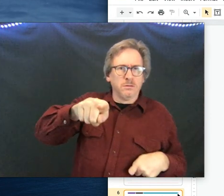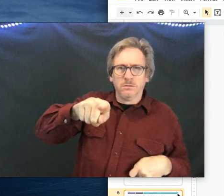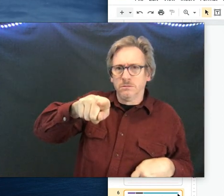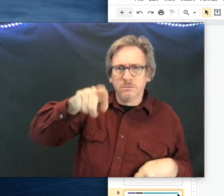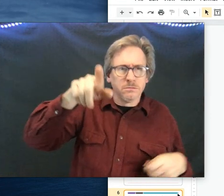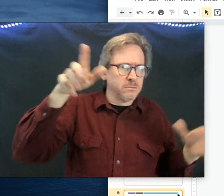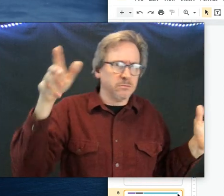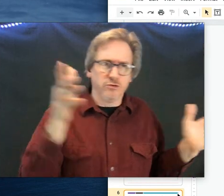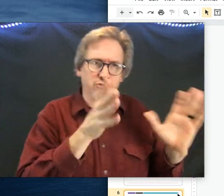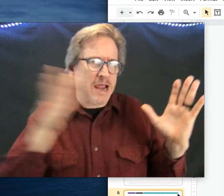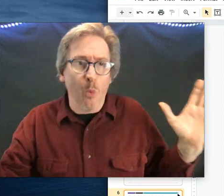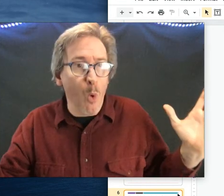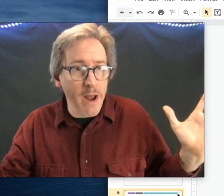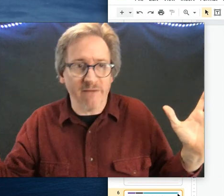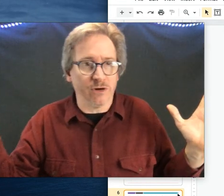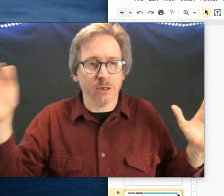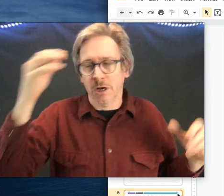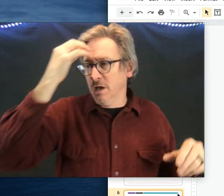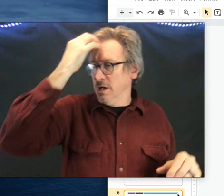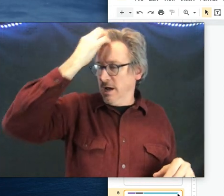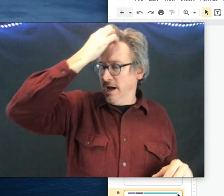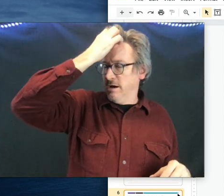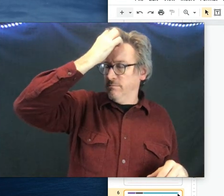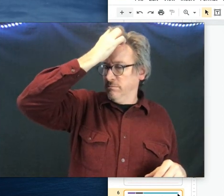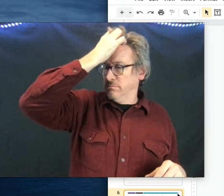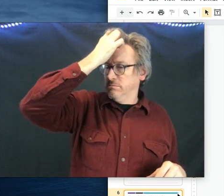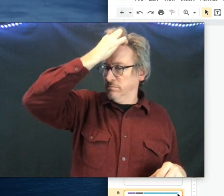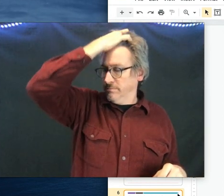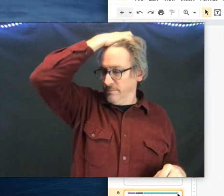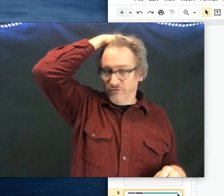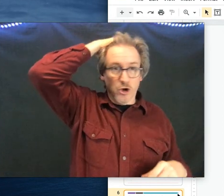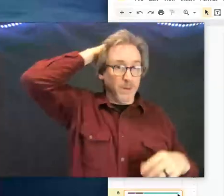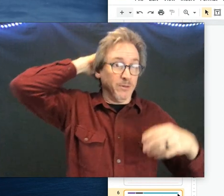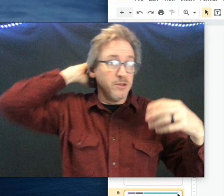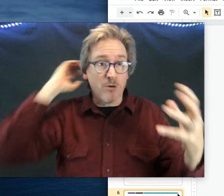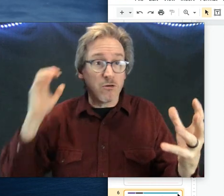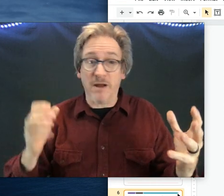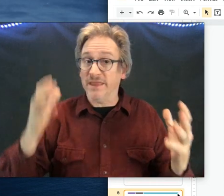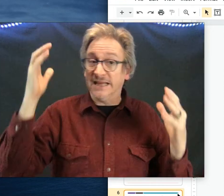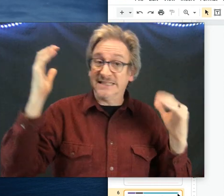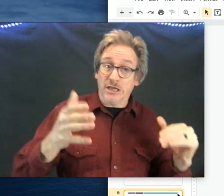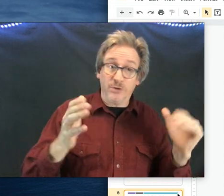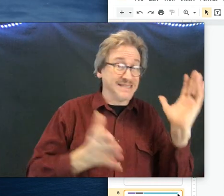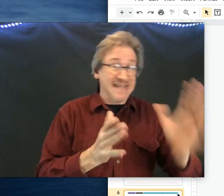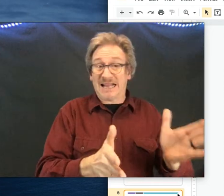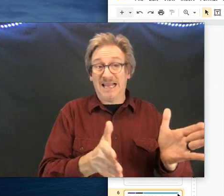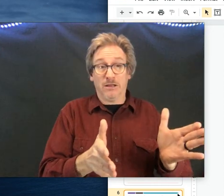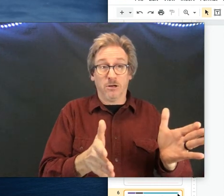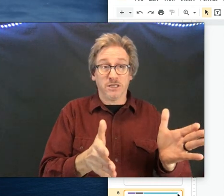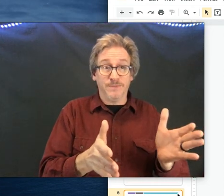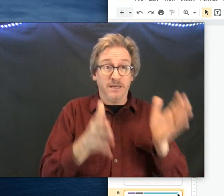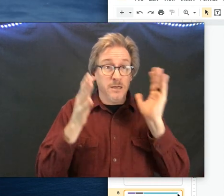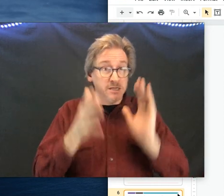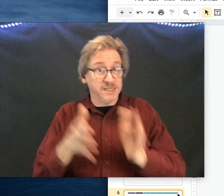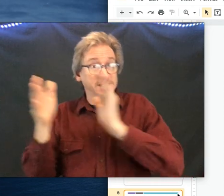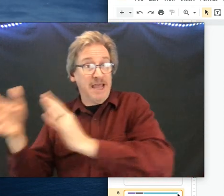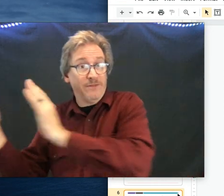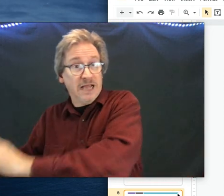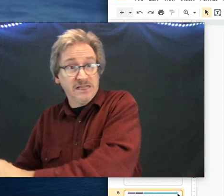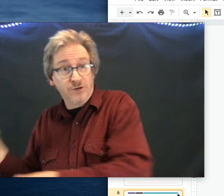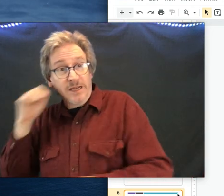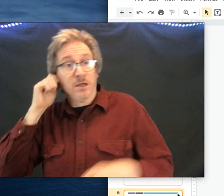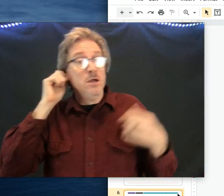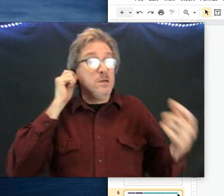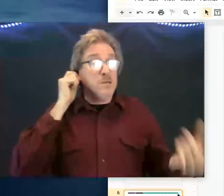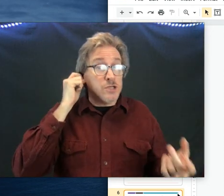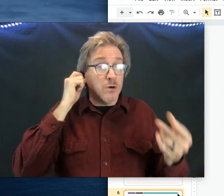for drank whatever. Um, if you know people in the program, they can tell you exactly how long it's been since they had their